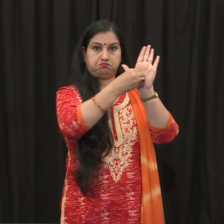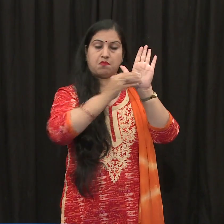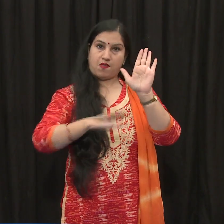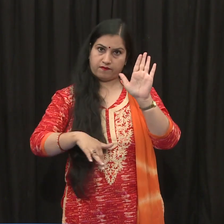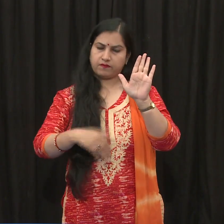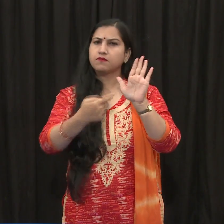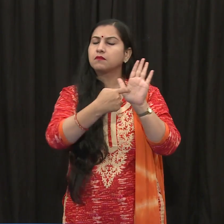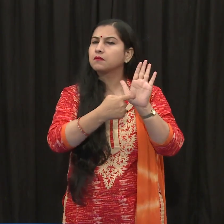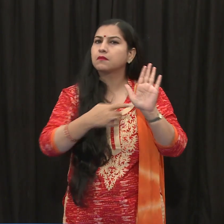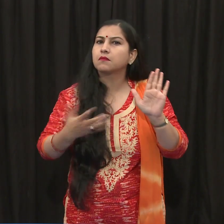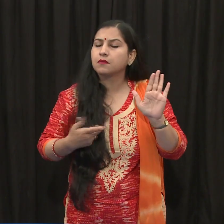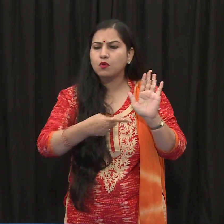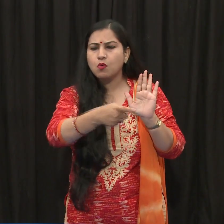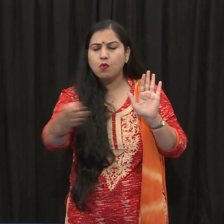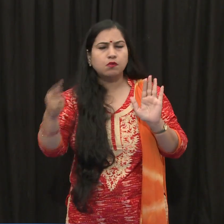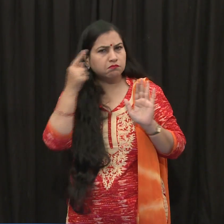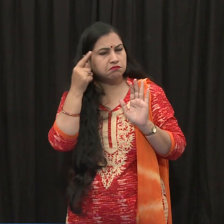as it was considered that